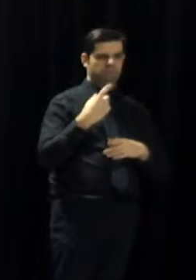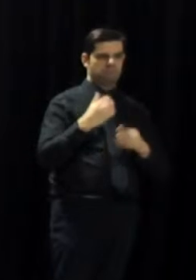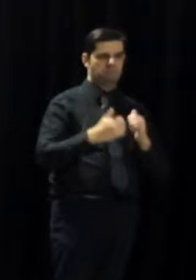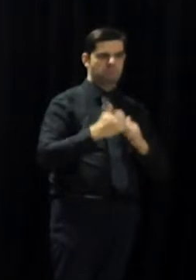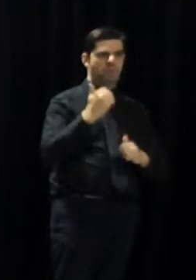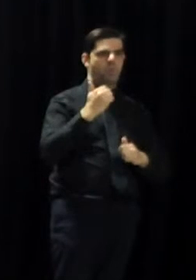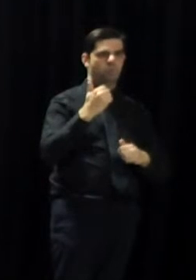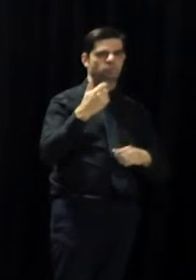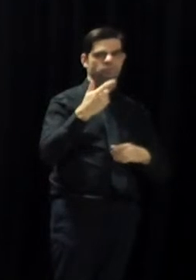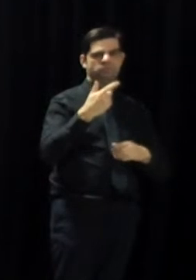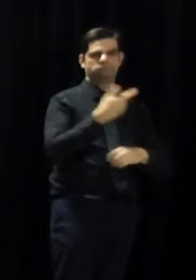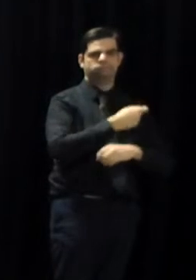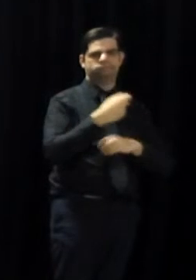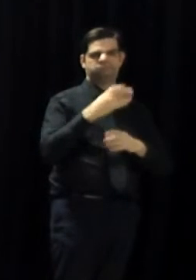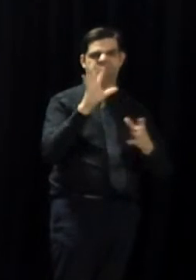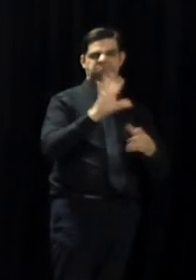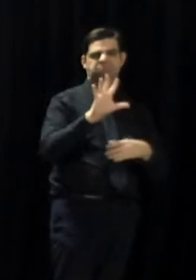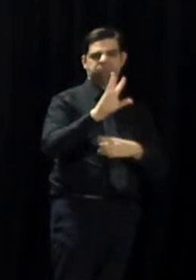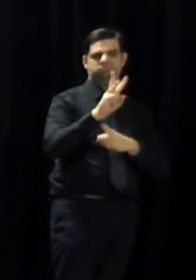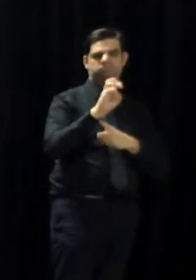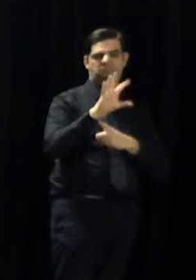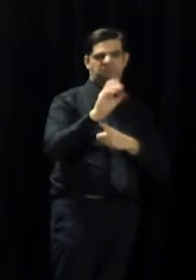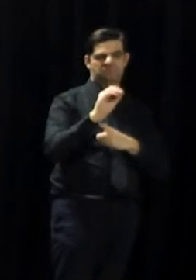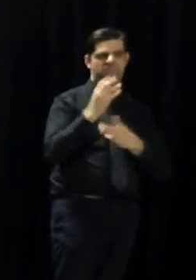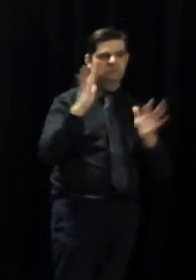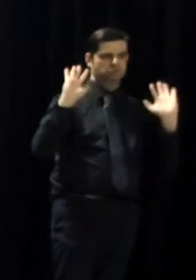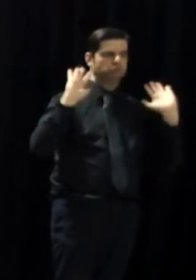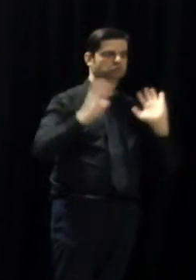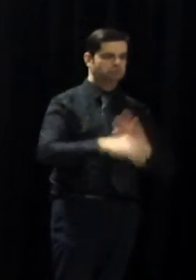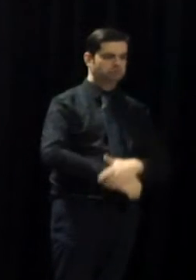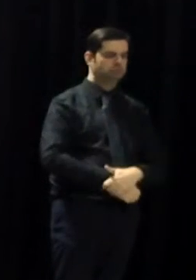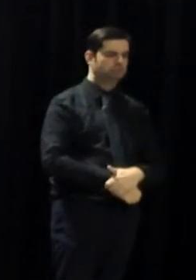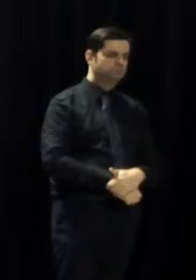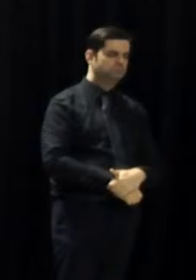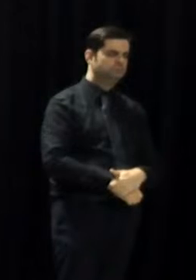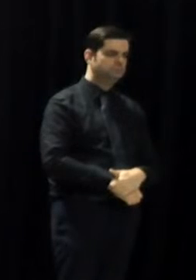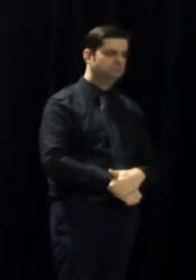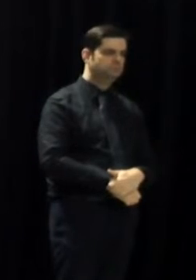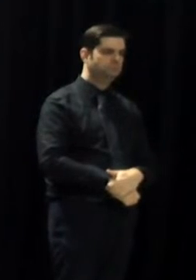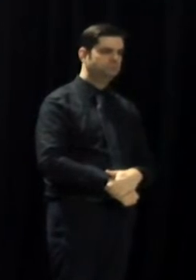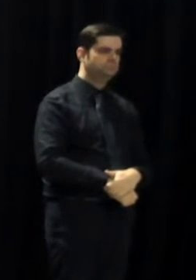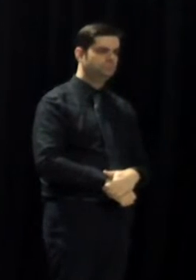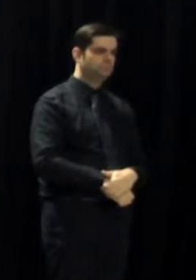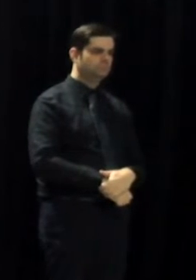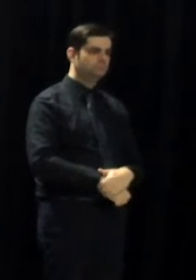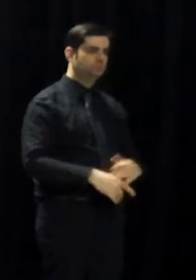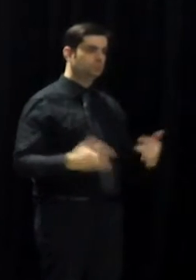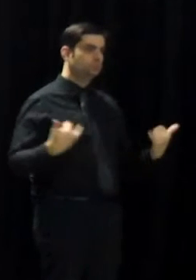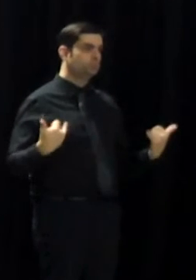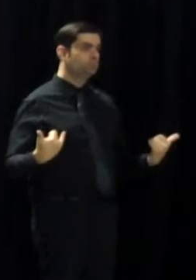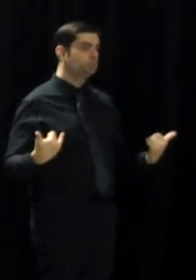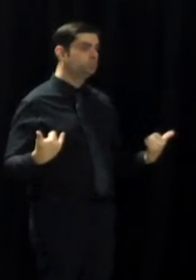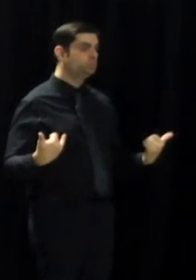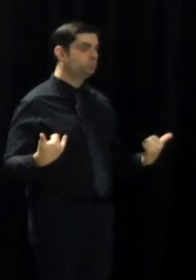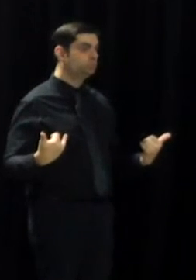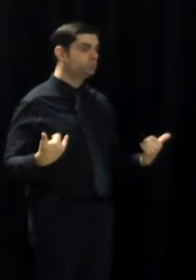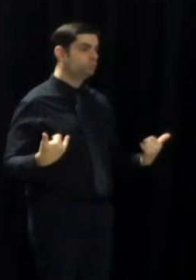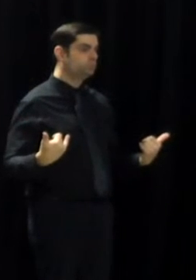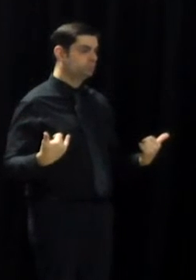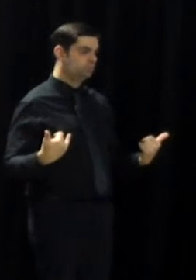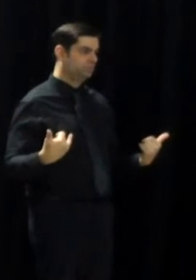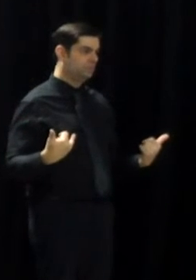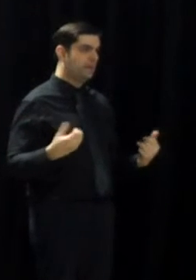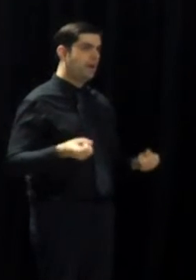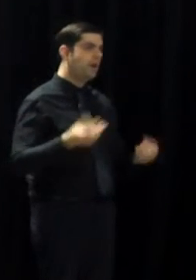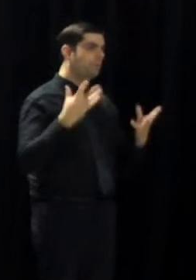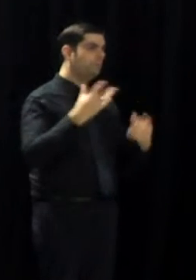But we'll get an exact number on today's, or close to an exact, later on today. The last I checked in with